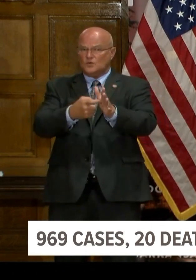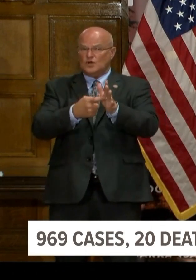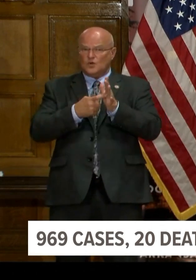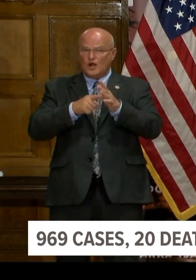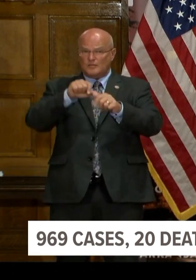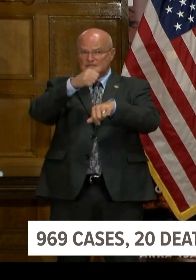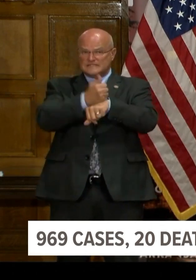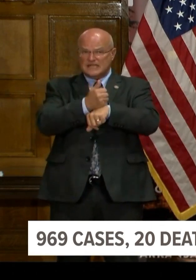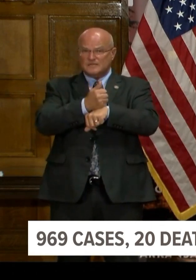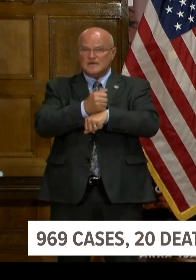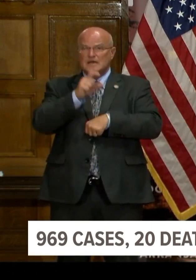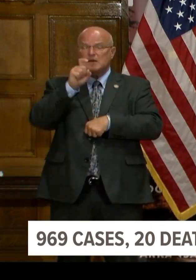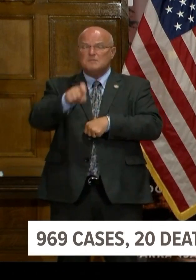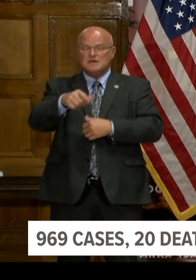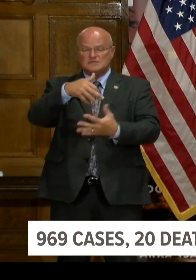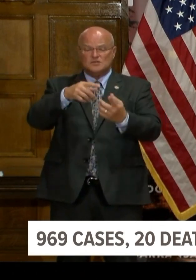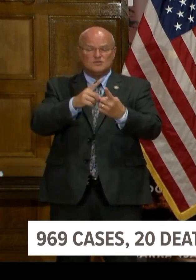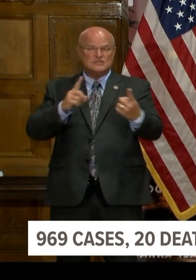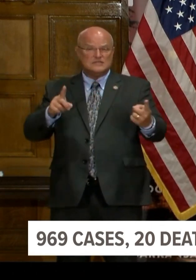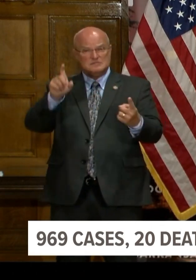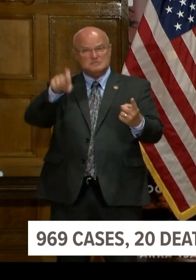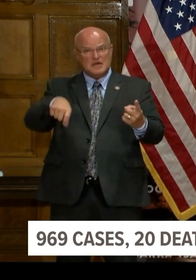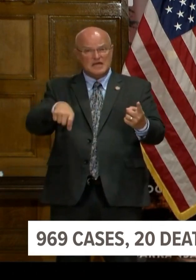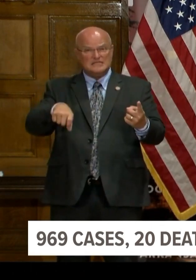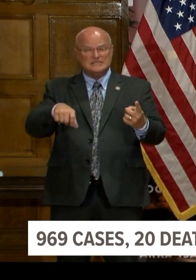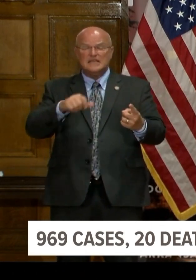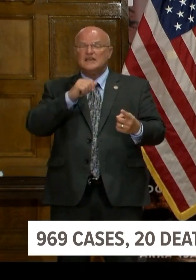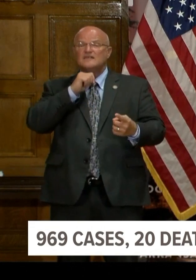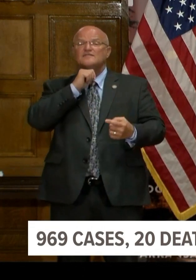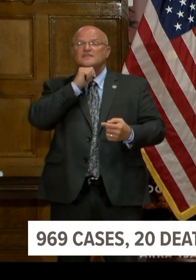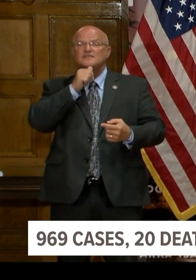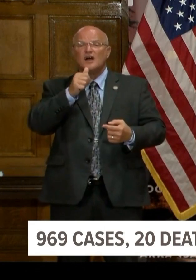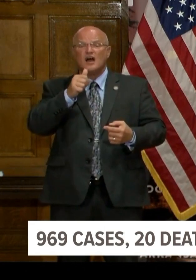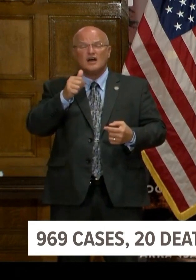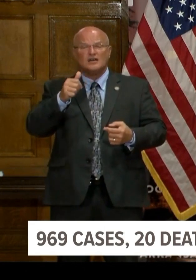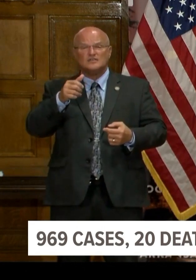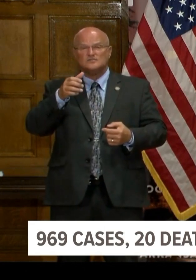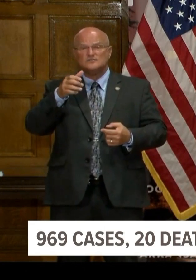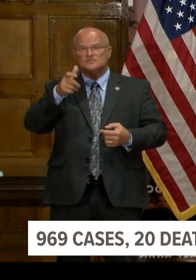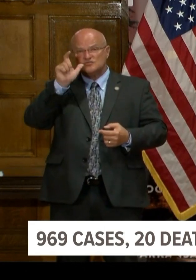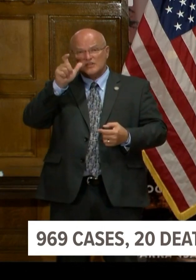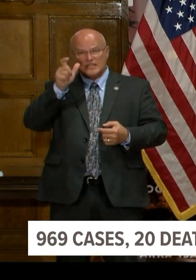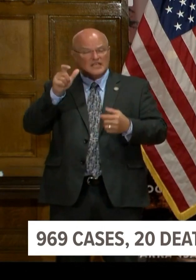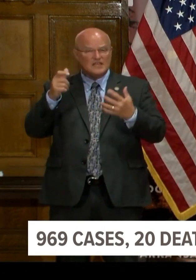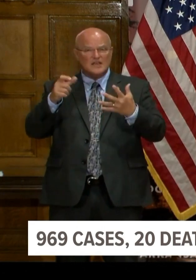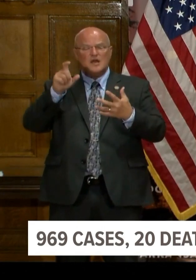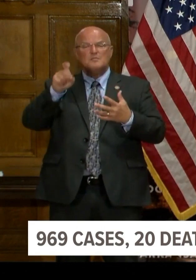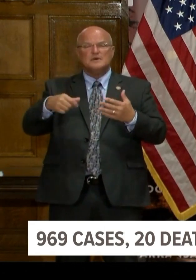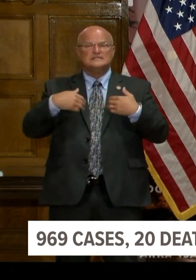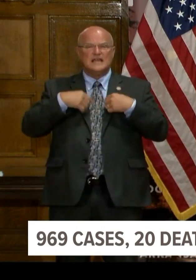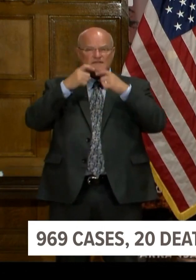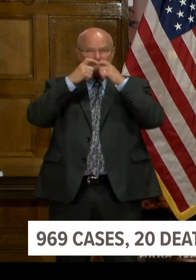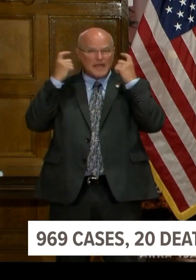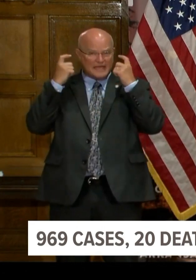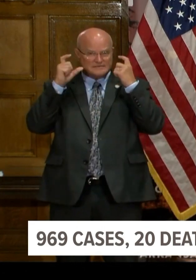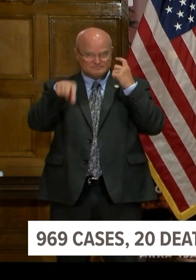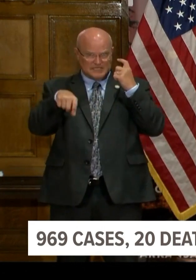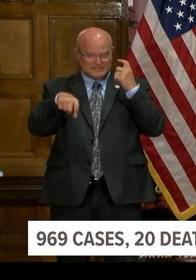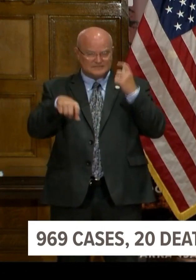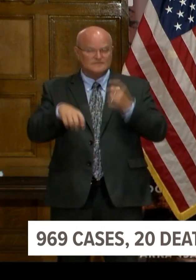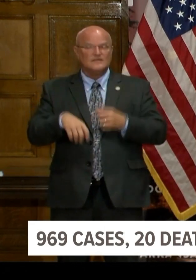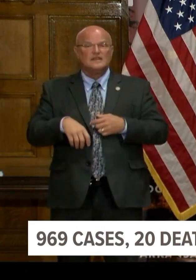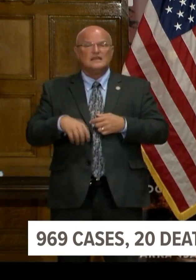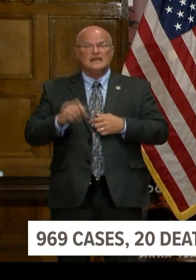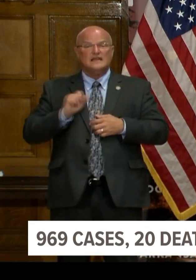in place that they have to socially distance, and if they're not drinking a beverage, they have to have a mask on.